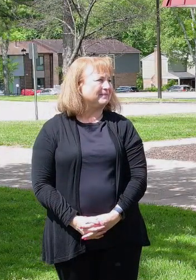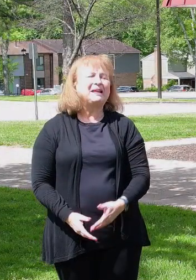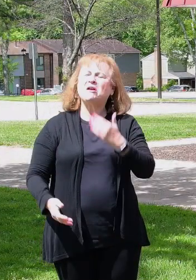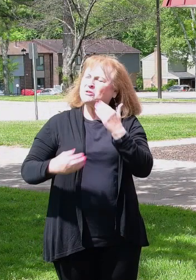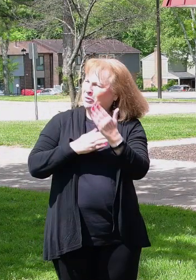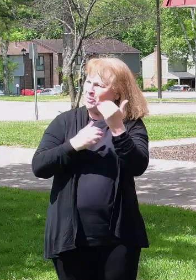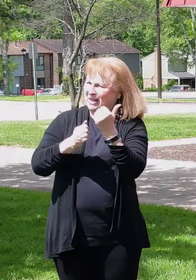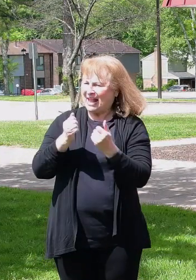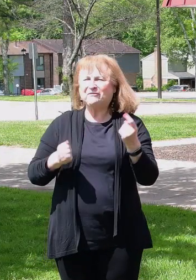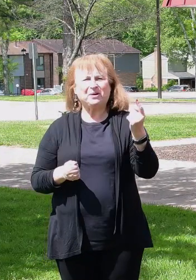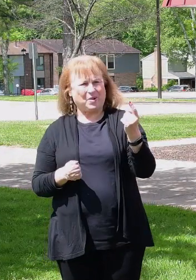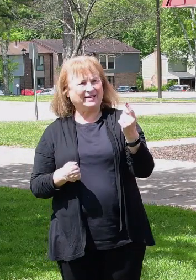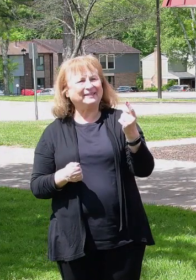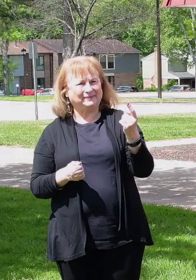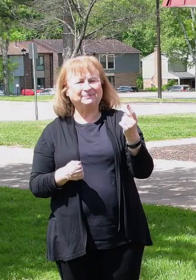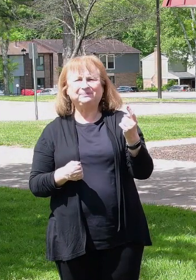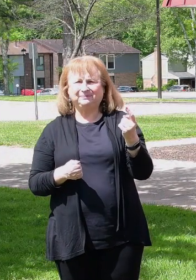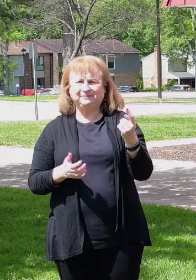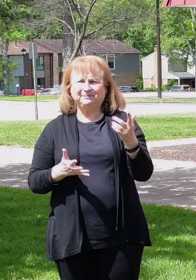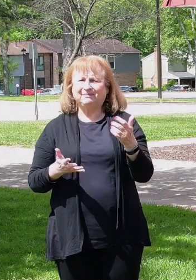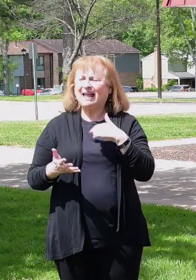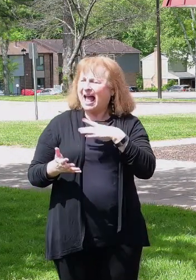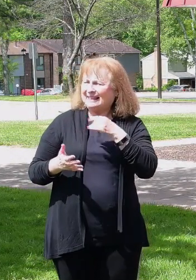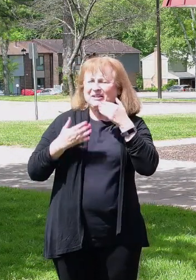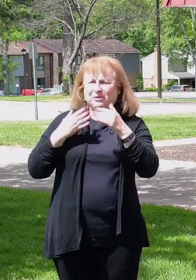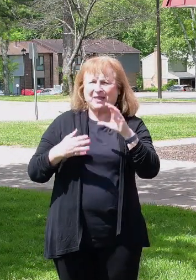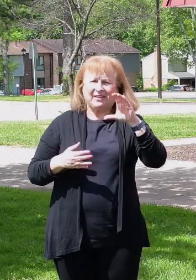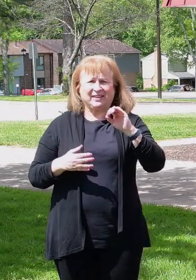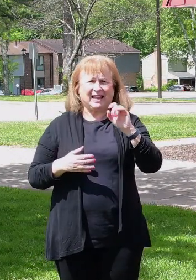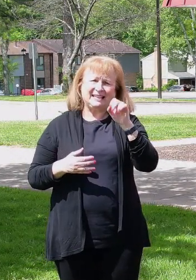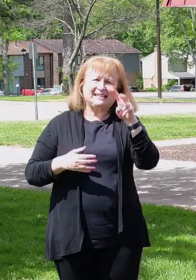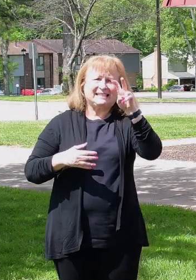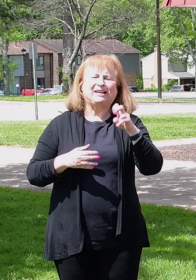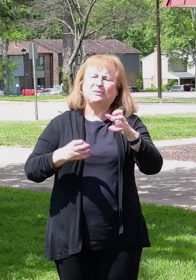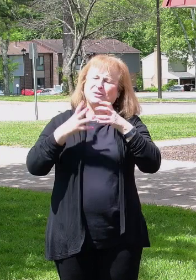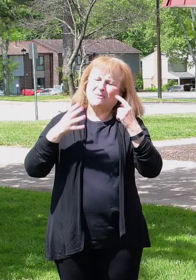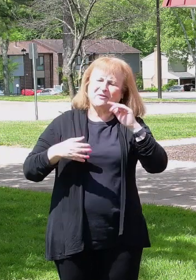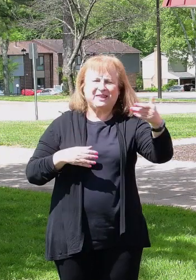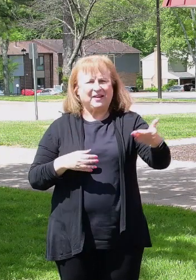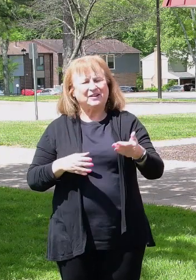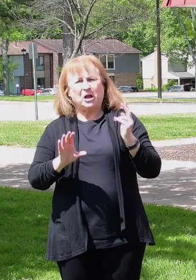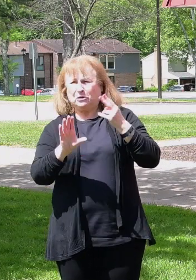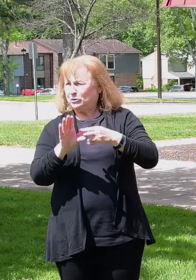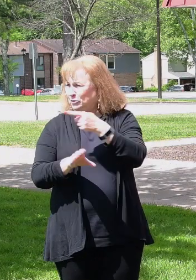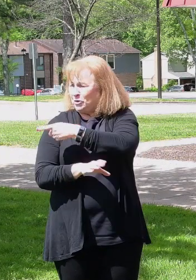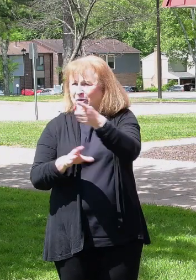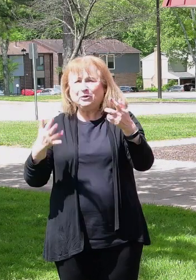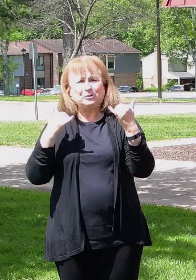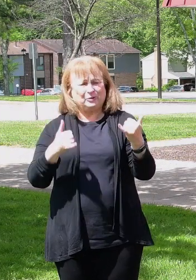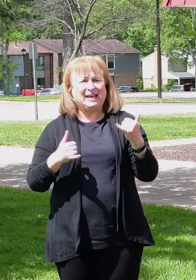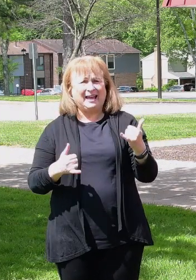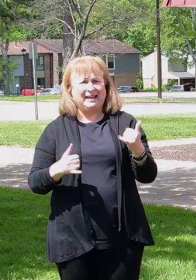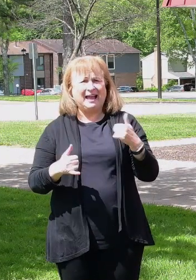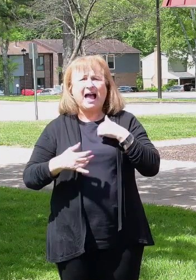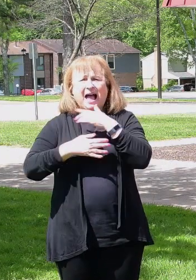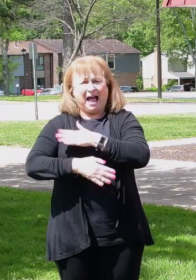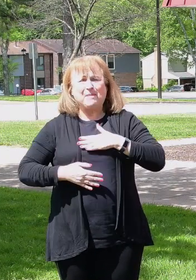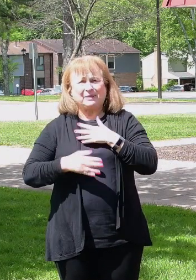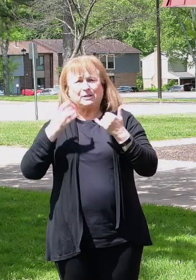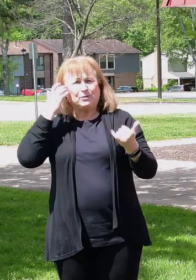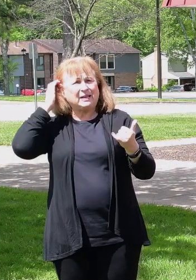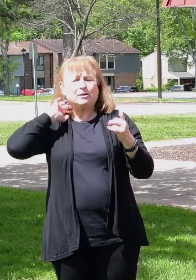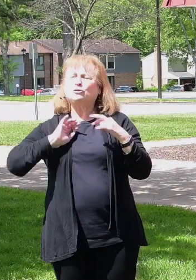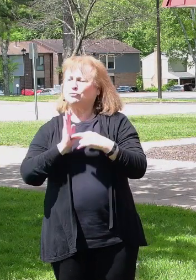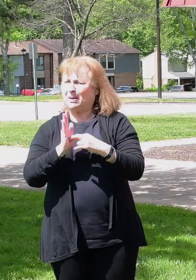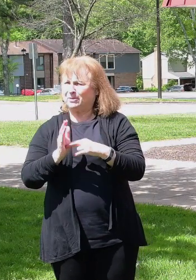Good morning, everyone. And I'd like to thank the county executive so much for the invitation to join all of you today. I'm pleased today to